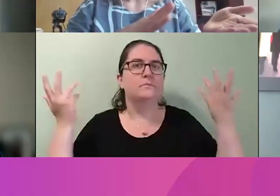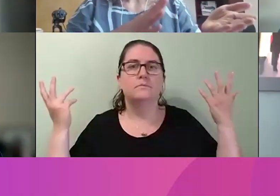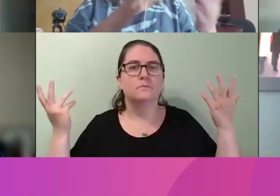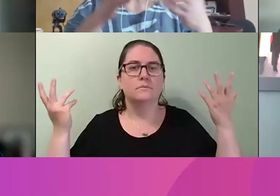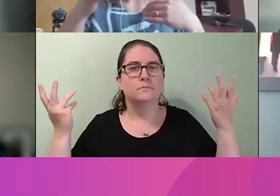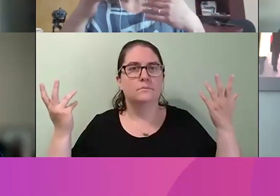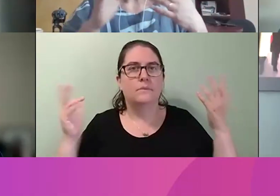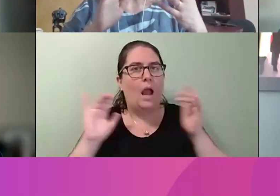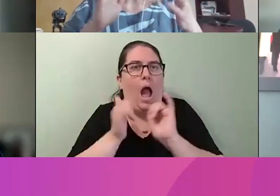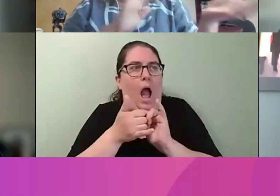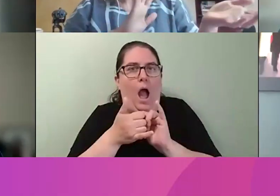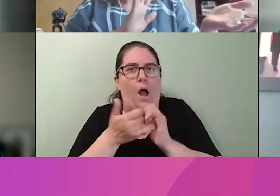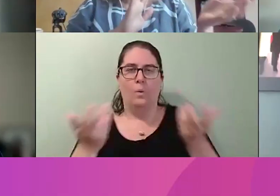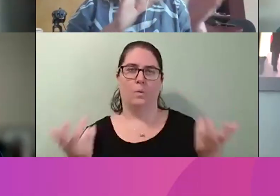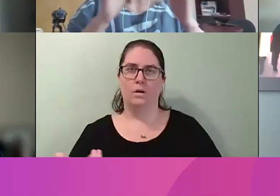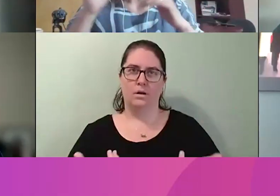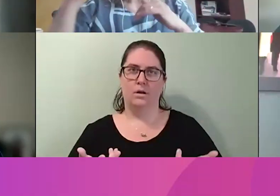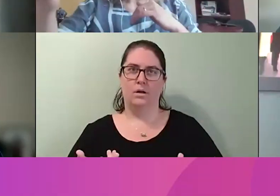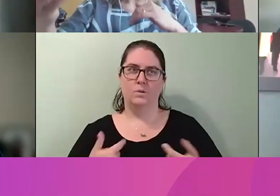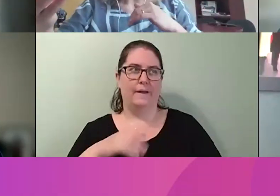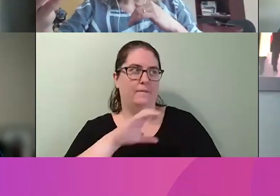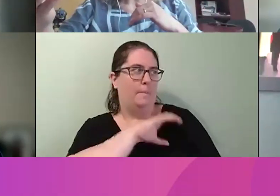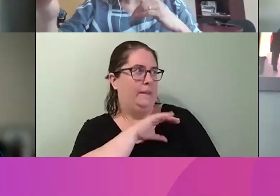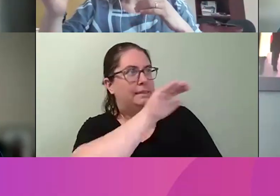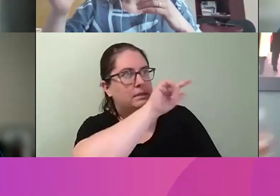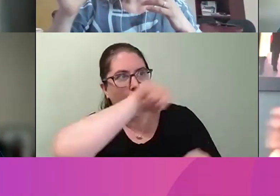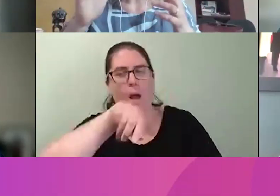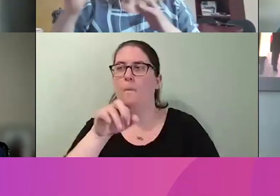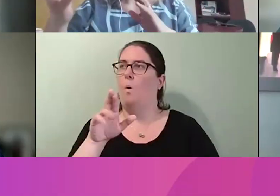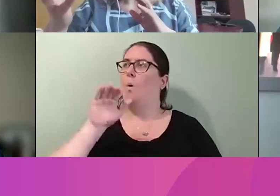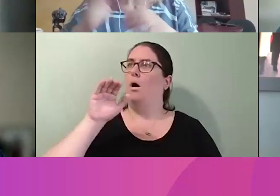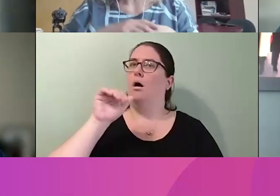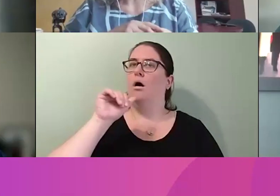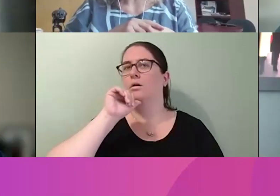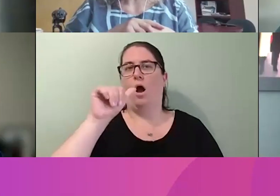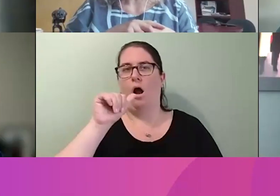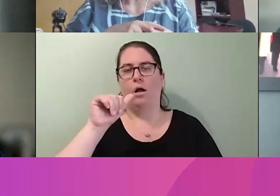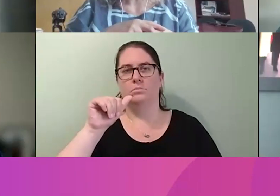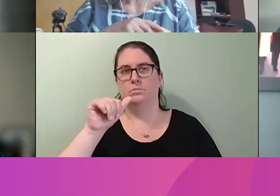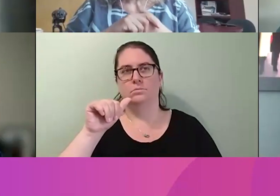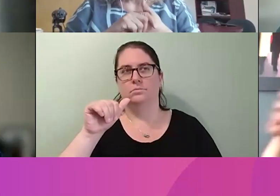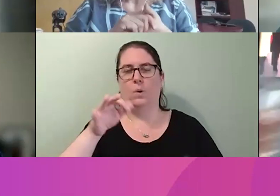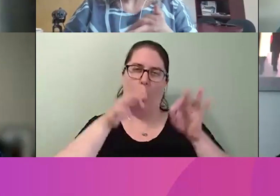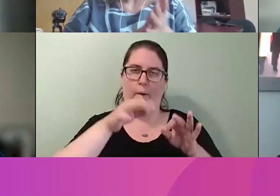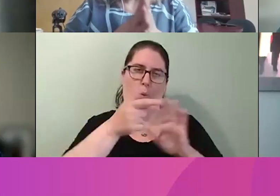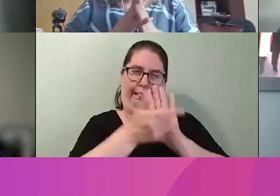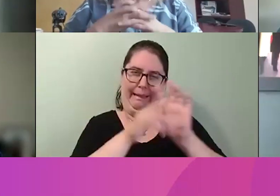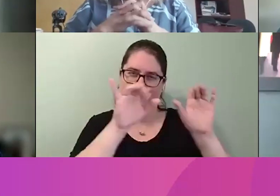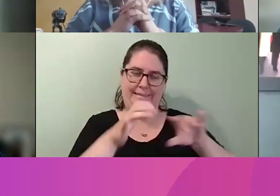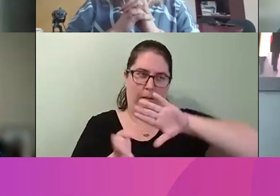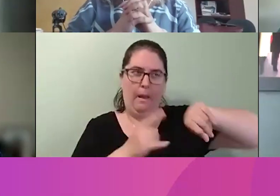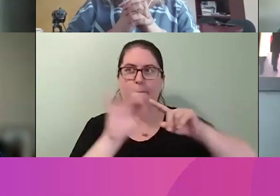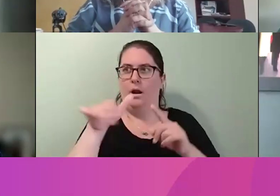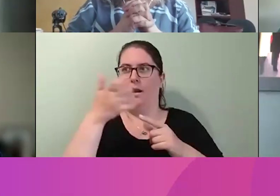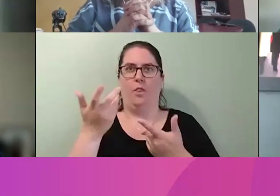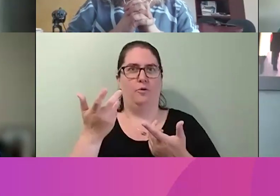but how do you get a police, if you need police response, or how do you get a non-putative or non-justice system response? And so, David, I wonder if I